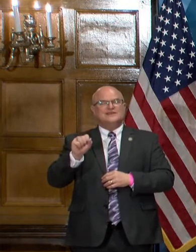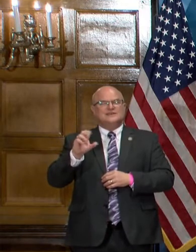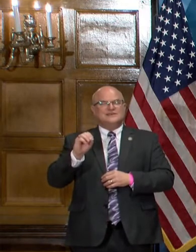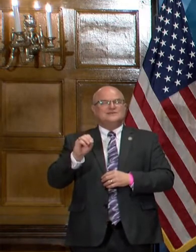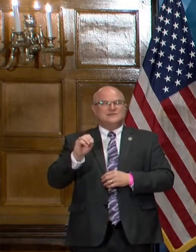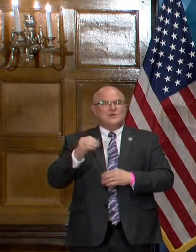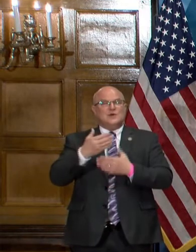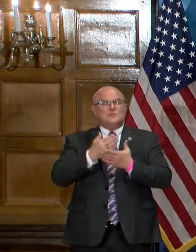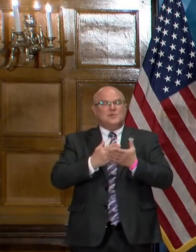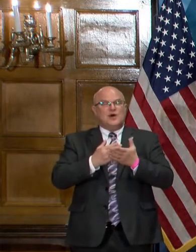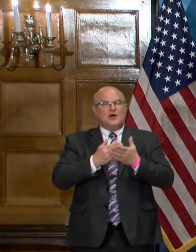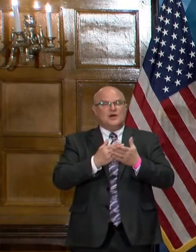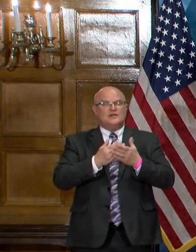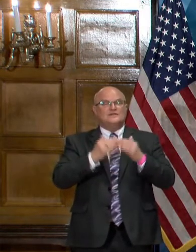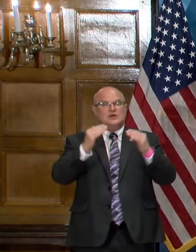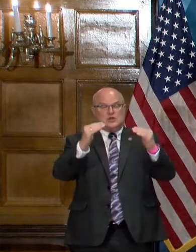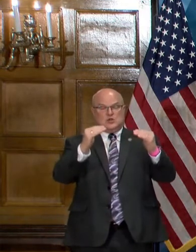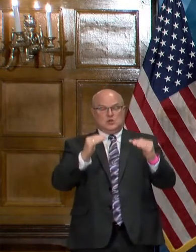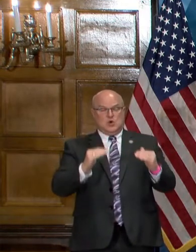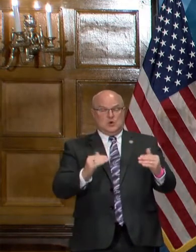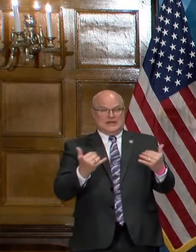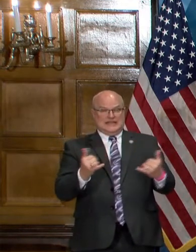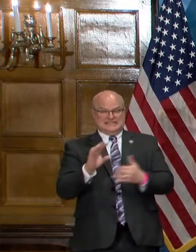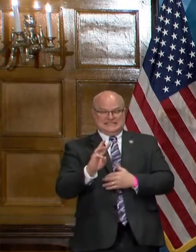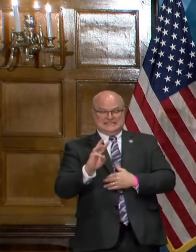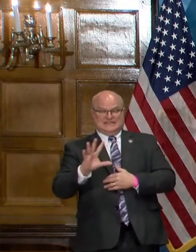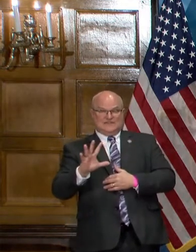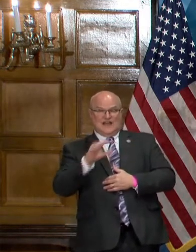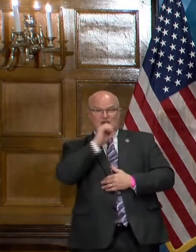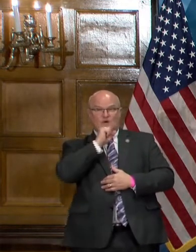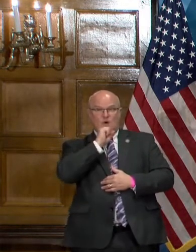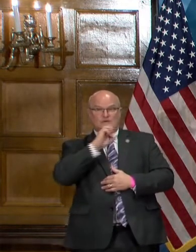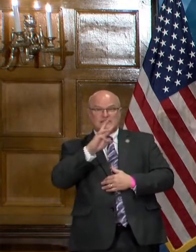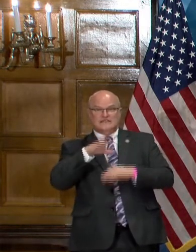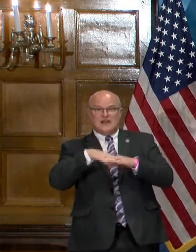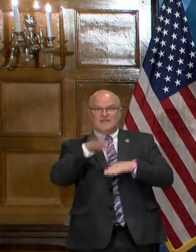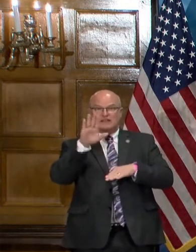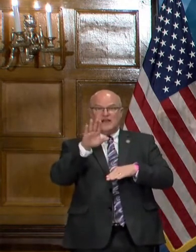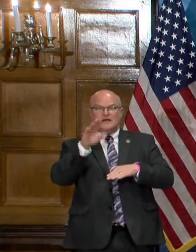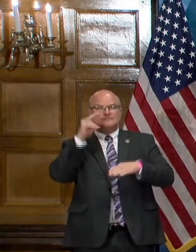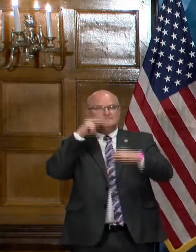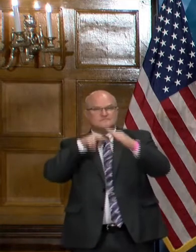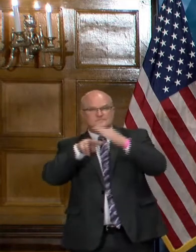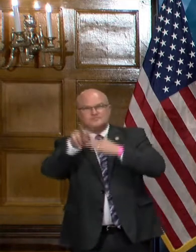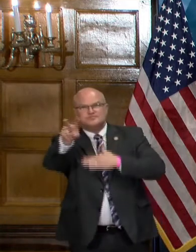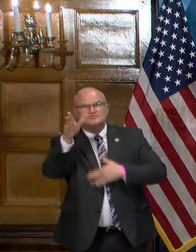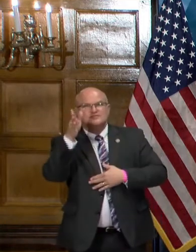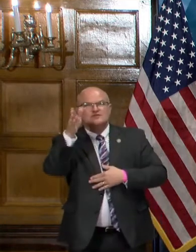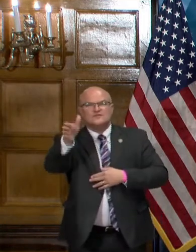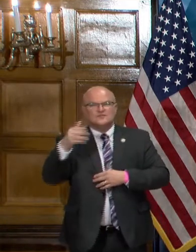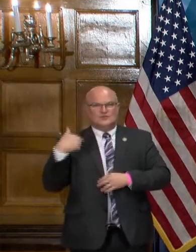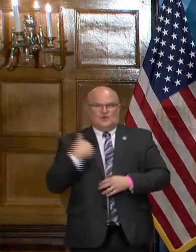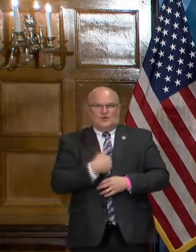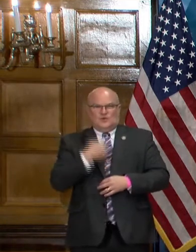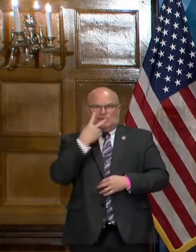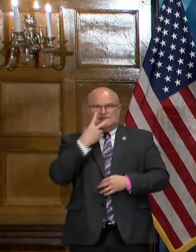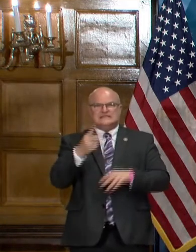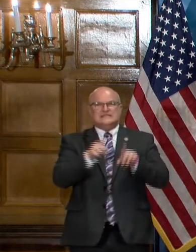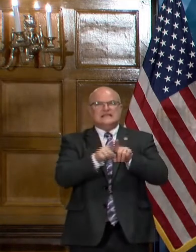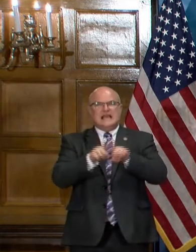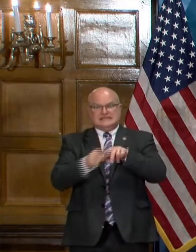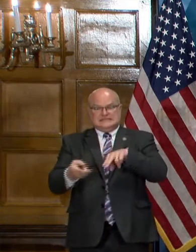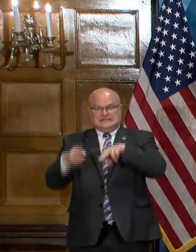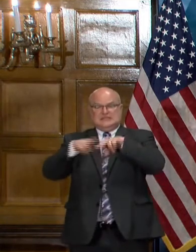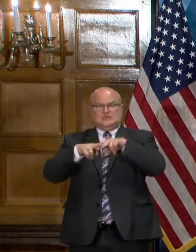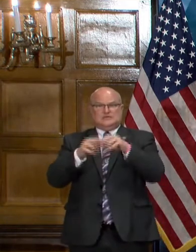of raising or lowering this to 65 plus is looking ahead to the future as to what we see as an